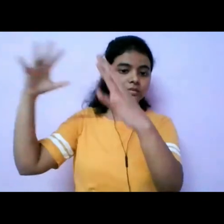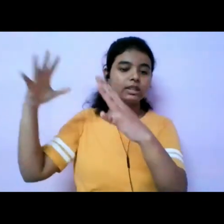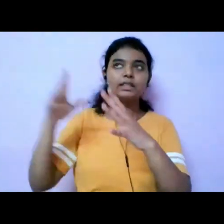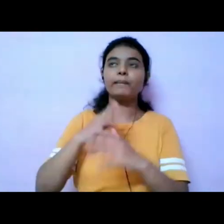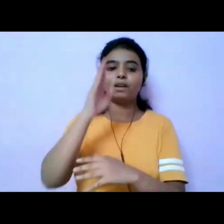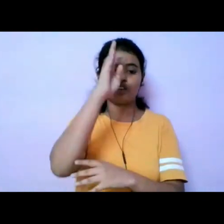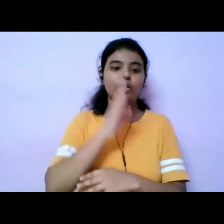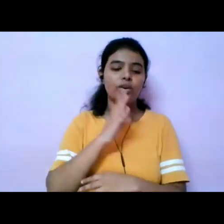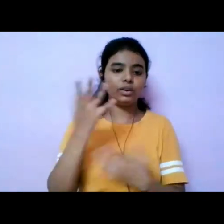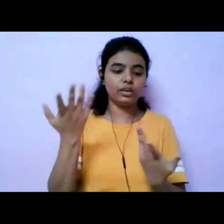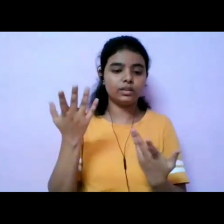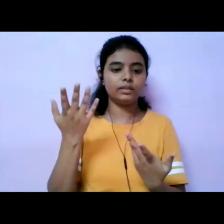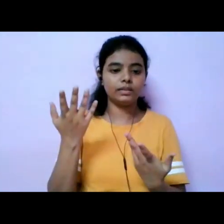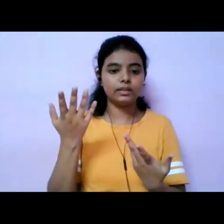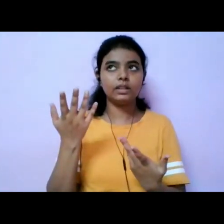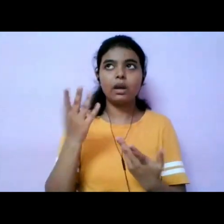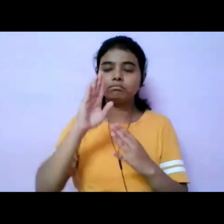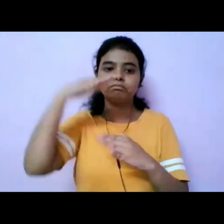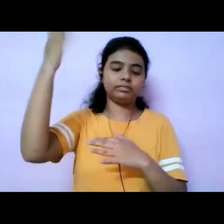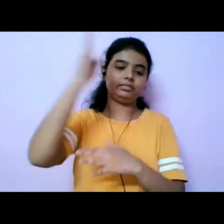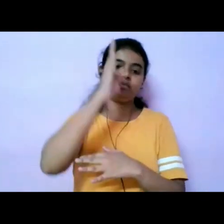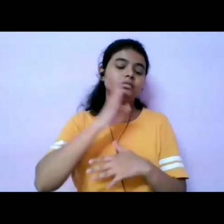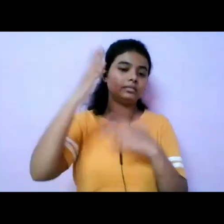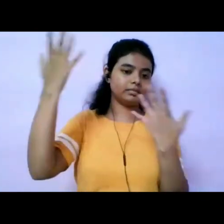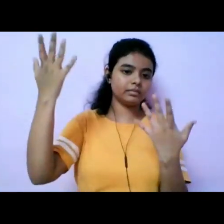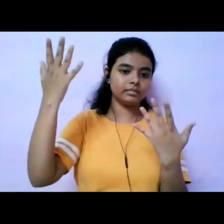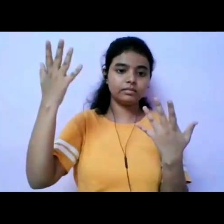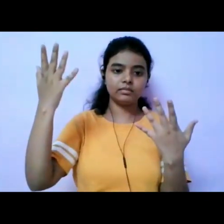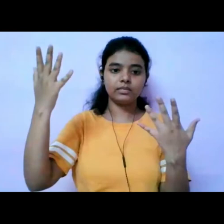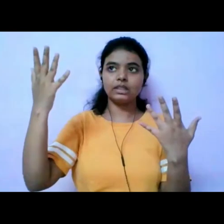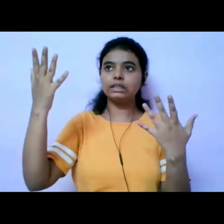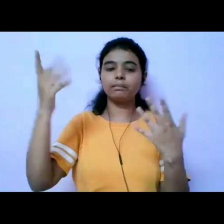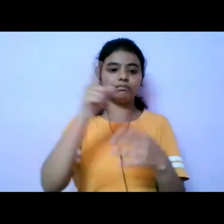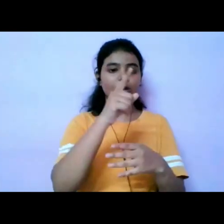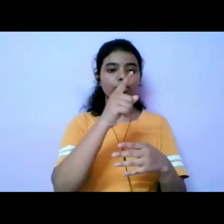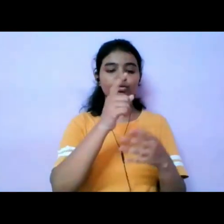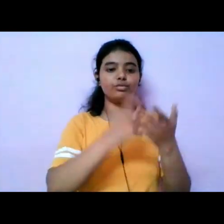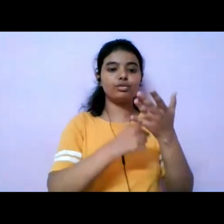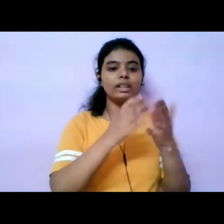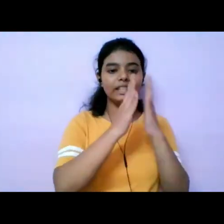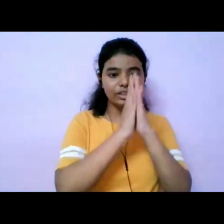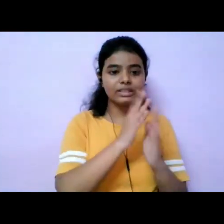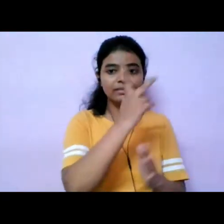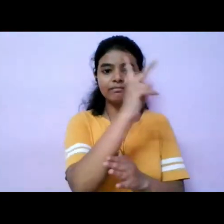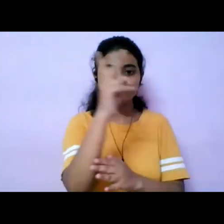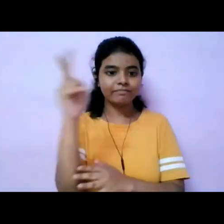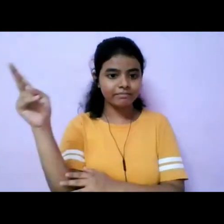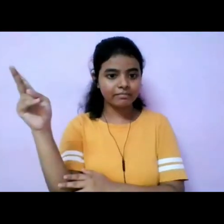gods or their God, you can look across religions,